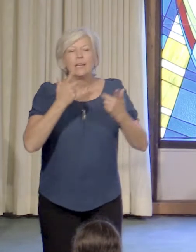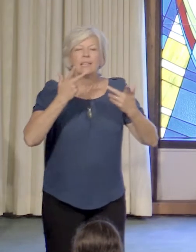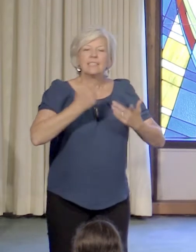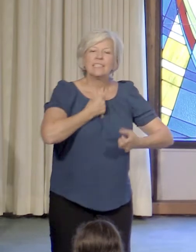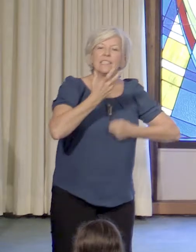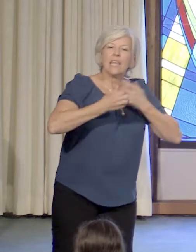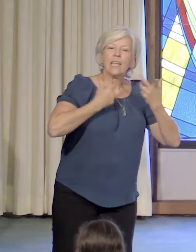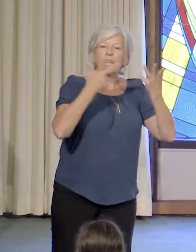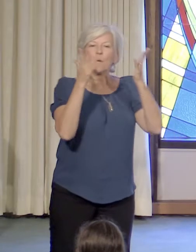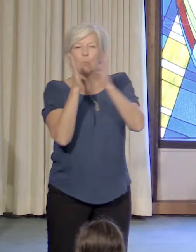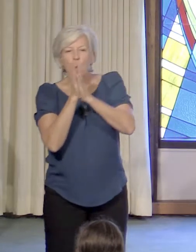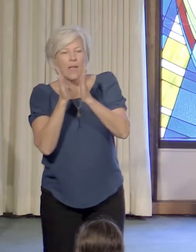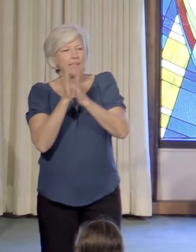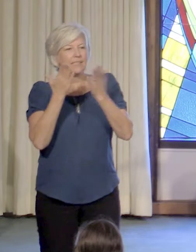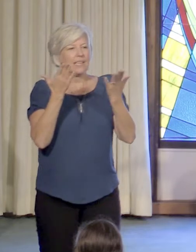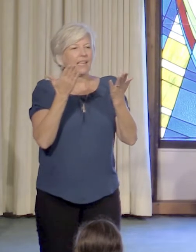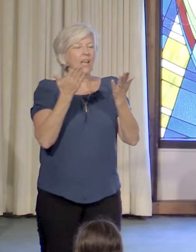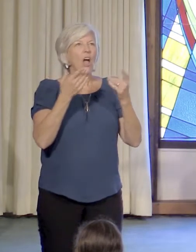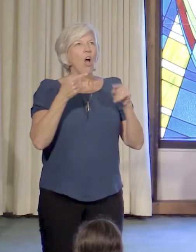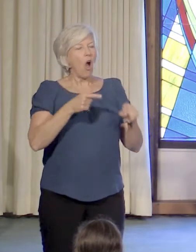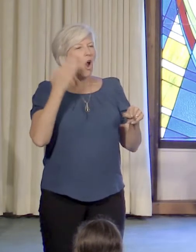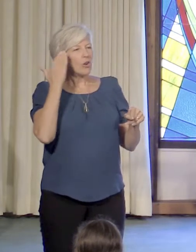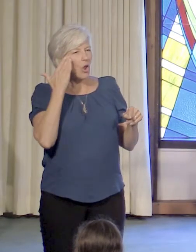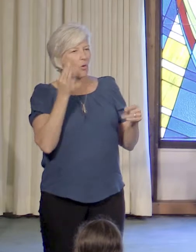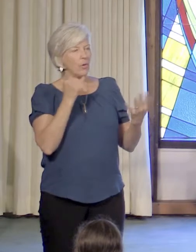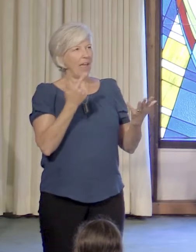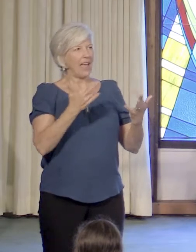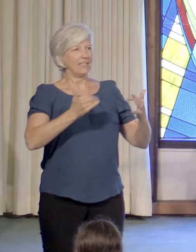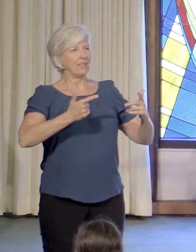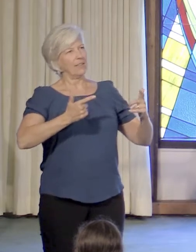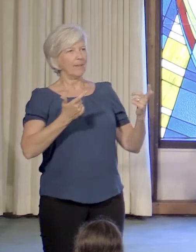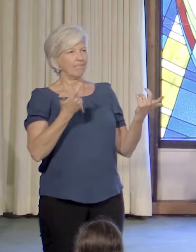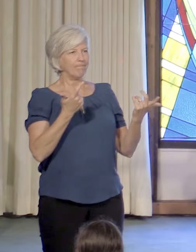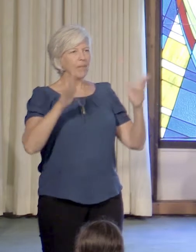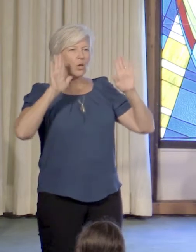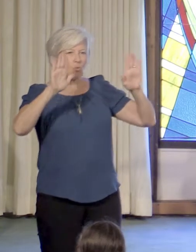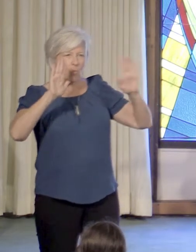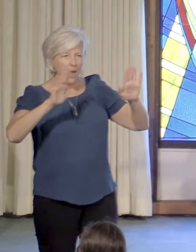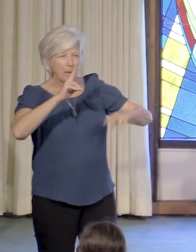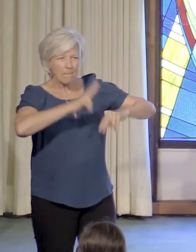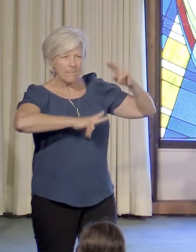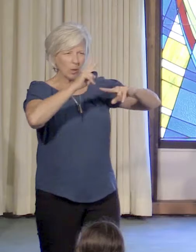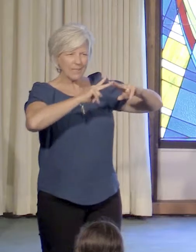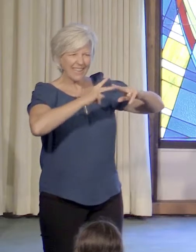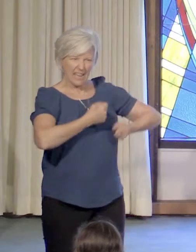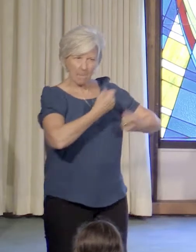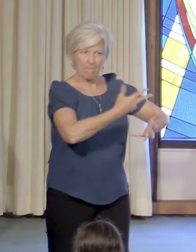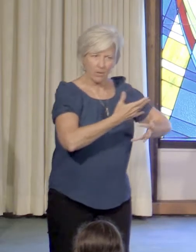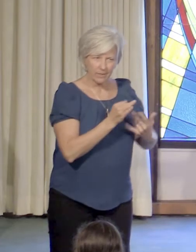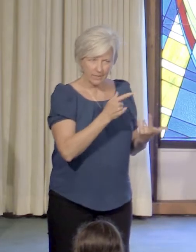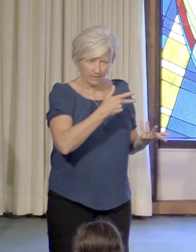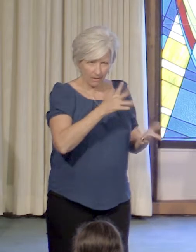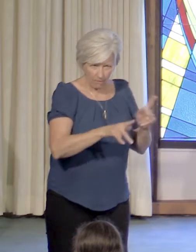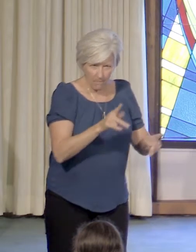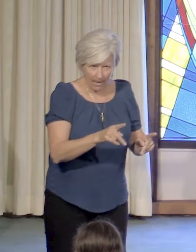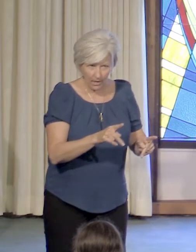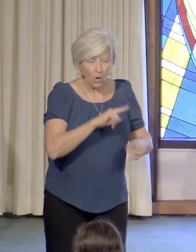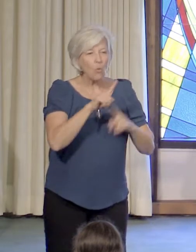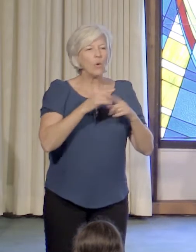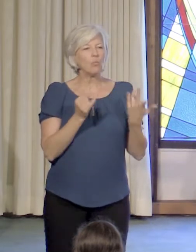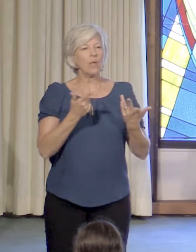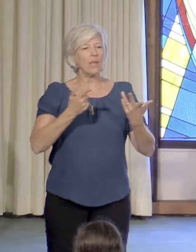are known to the spiritually minded as the great building impulses of the man. When we rejoice in spirit and our